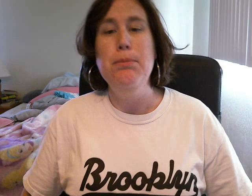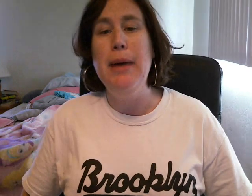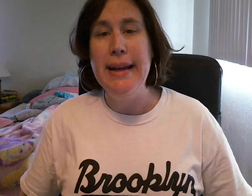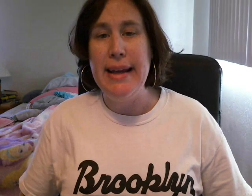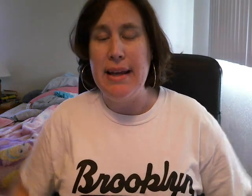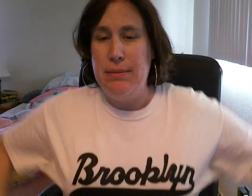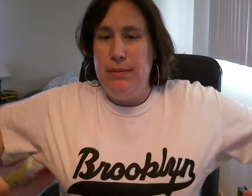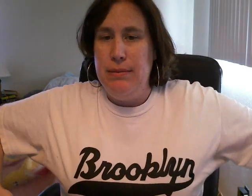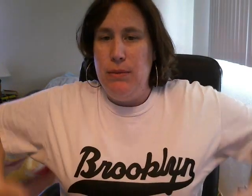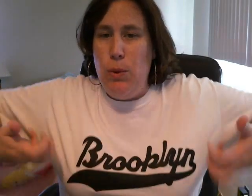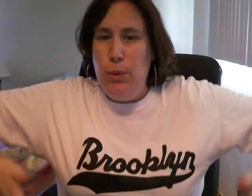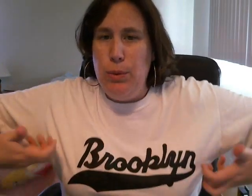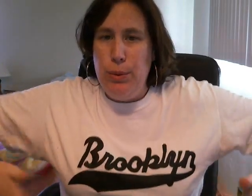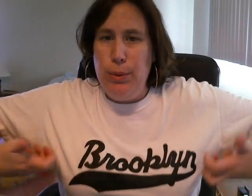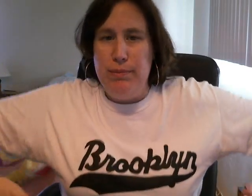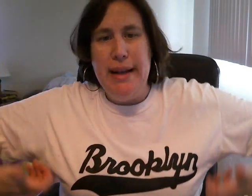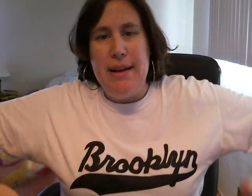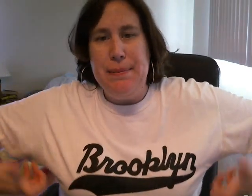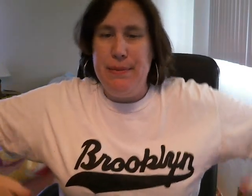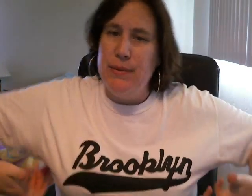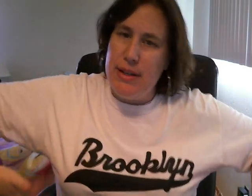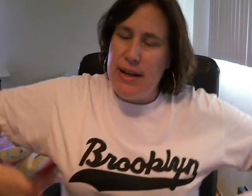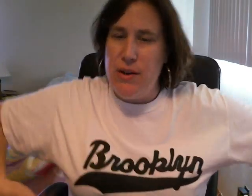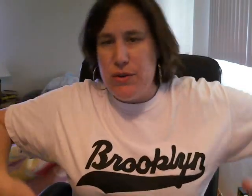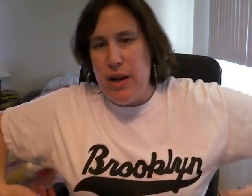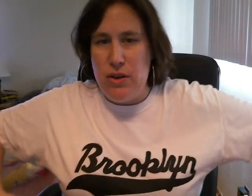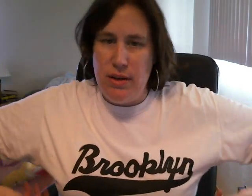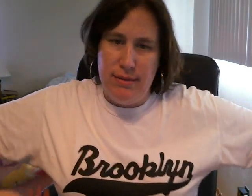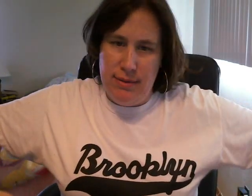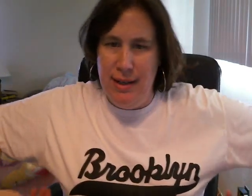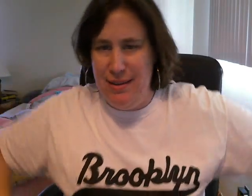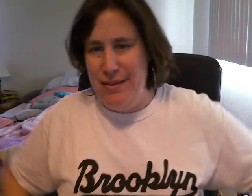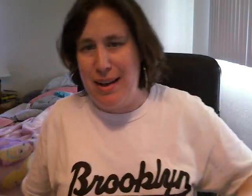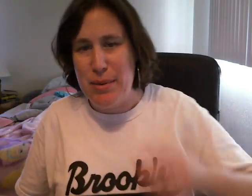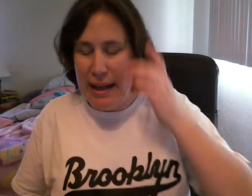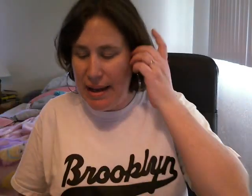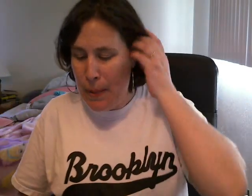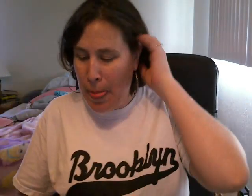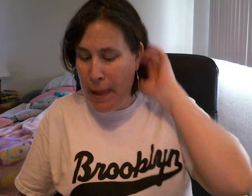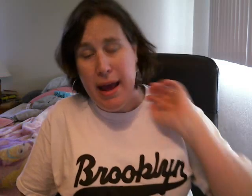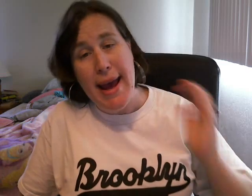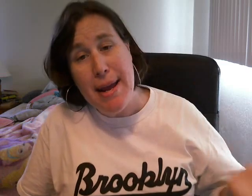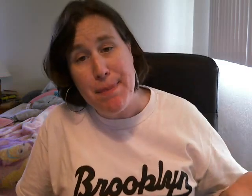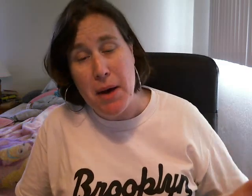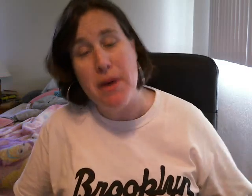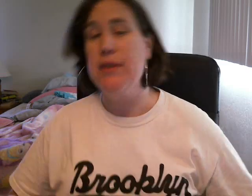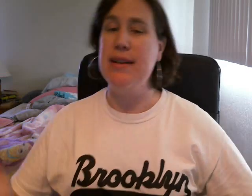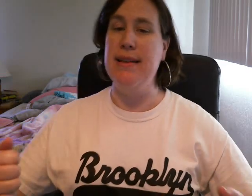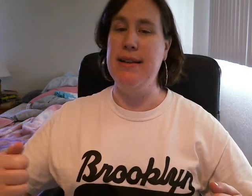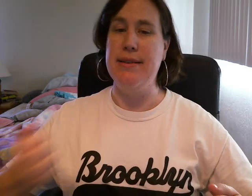Monkey. Ooh. Monkey. Just like you're scratching. Like a monkey. Ape, however, is like this.